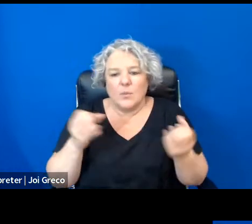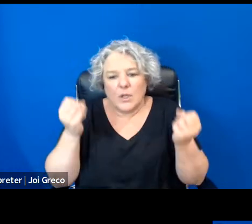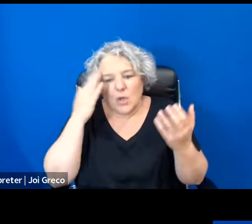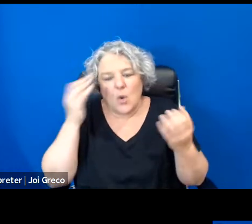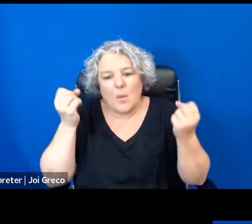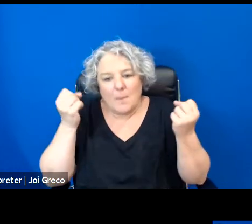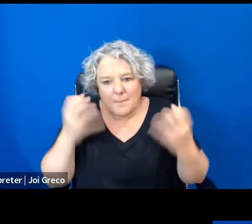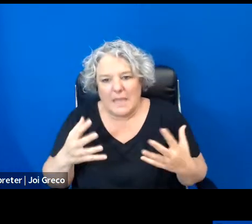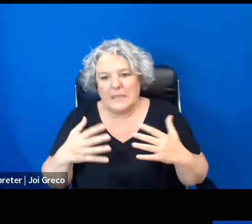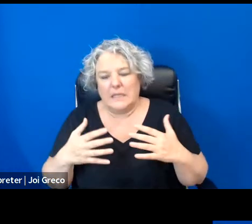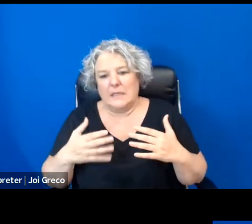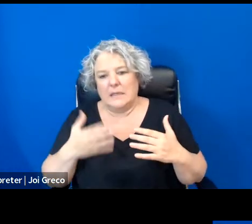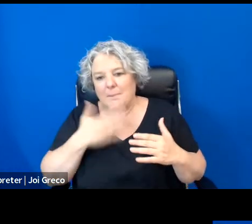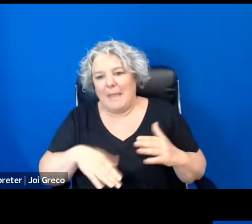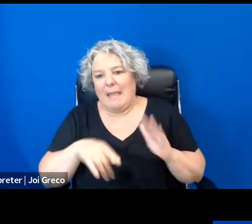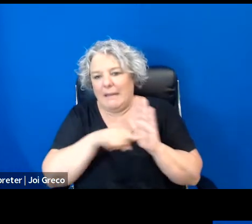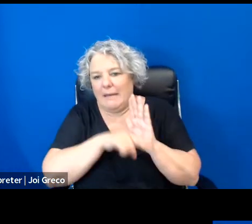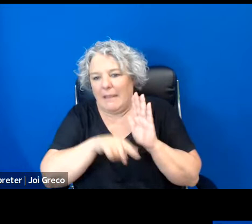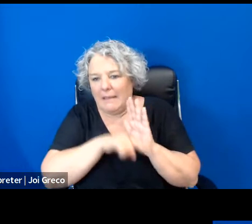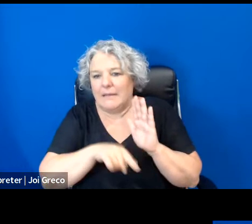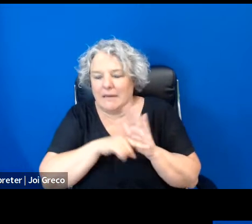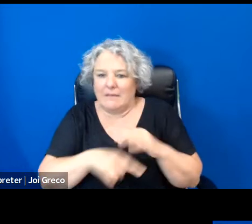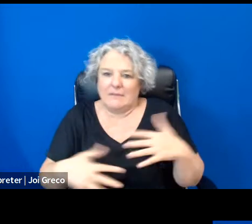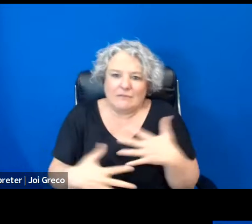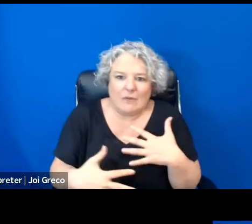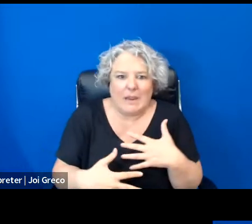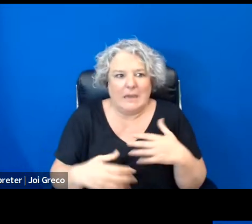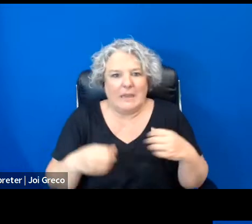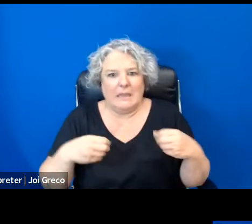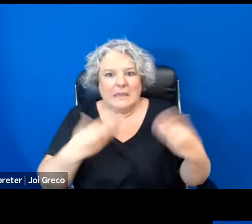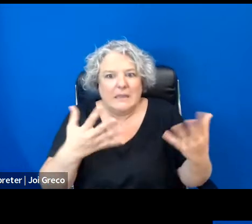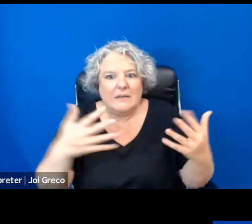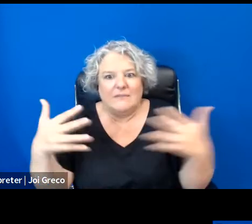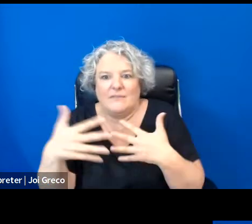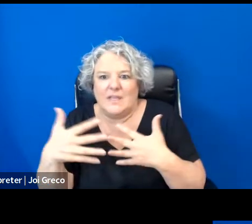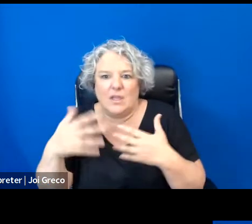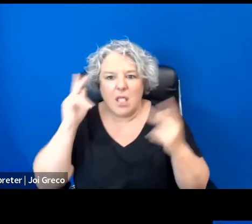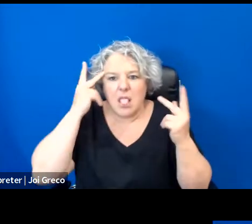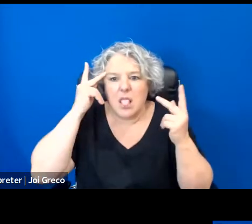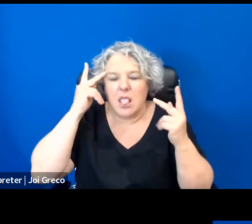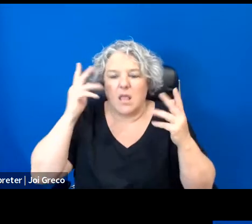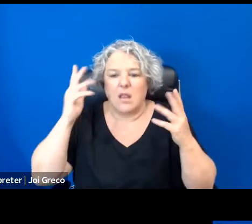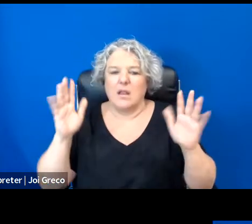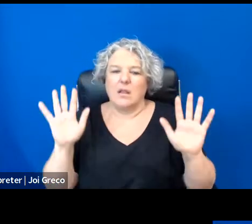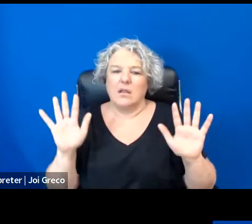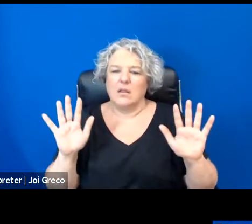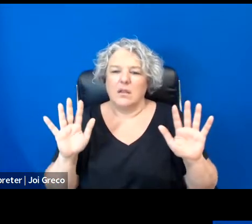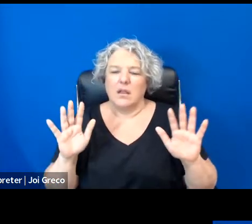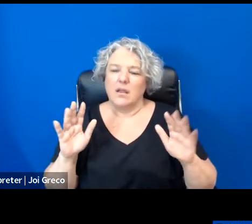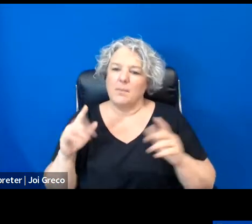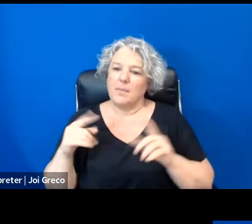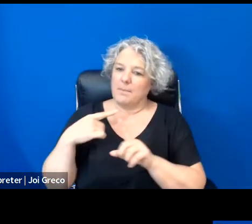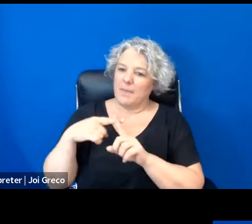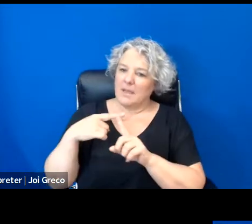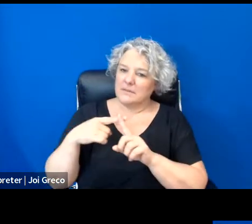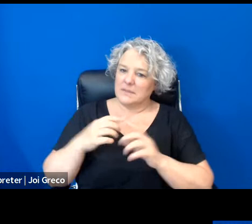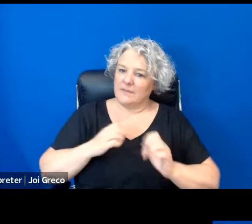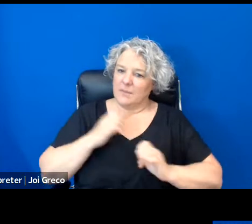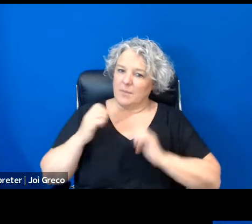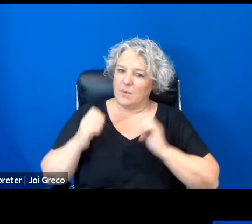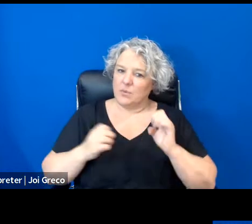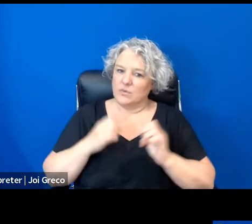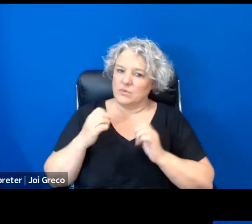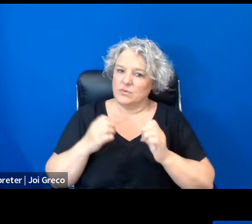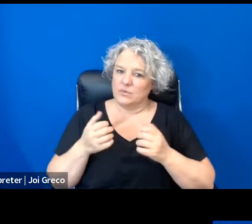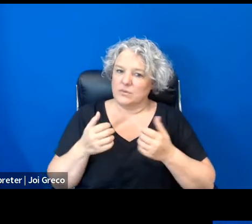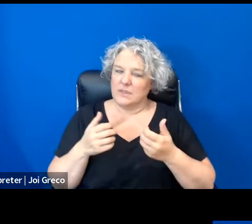baser emotions. And frightening people. I think appealing, working on